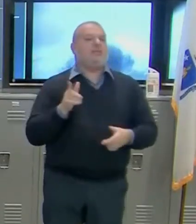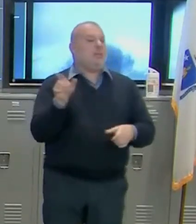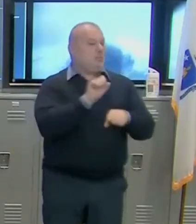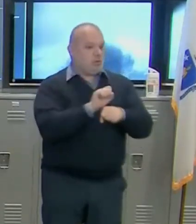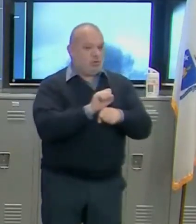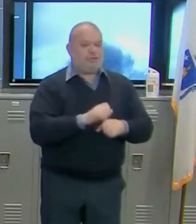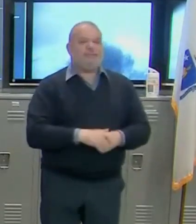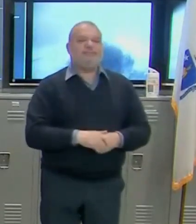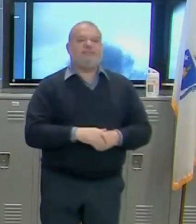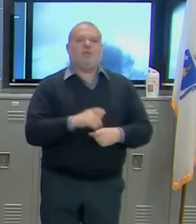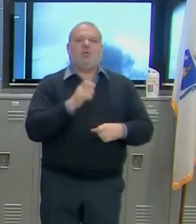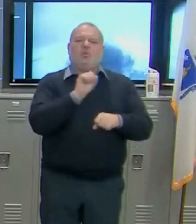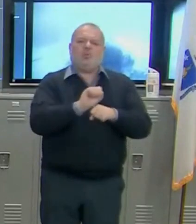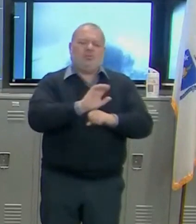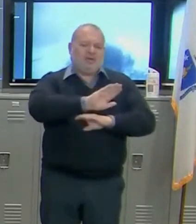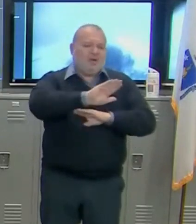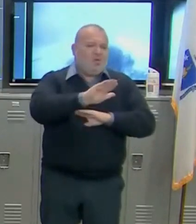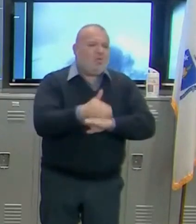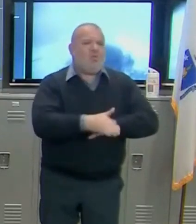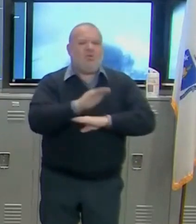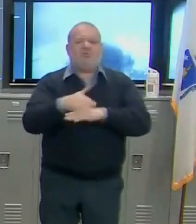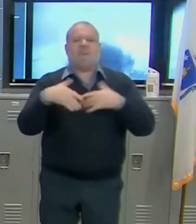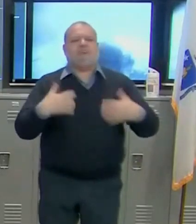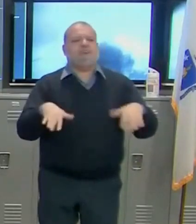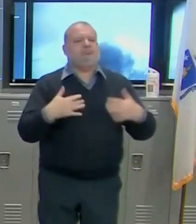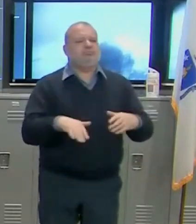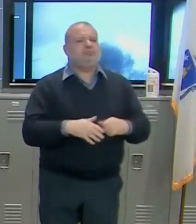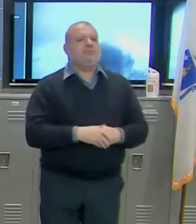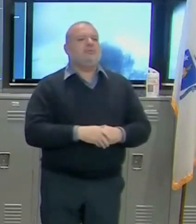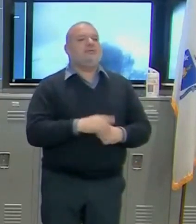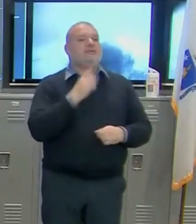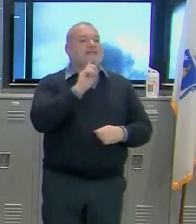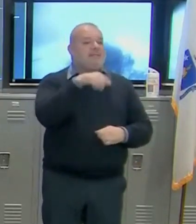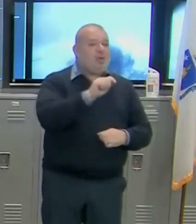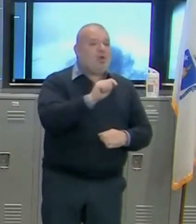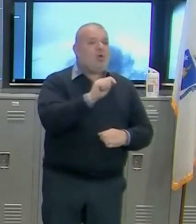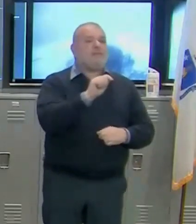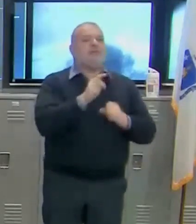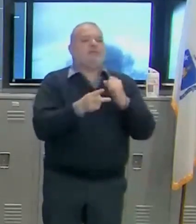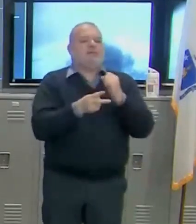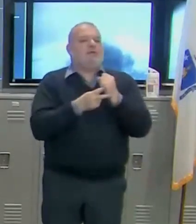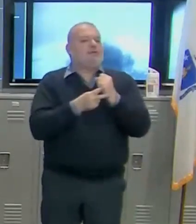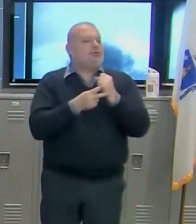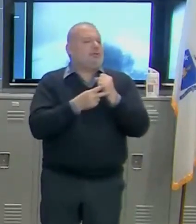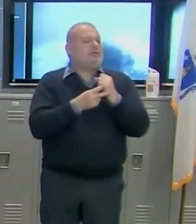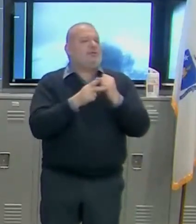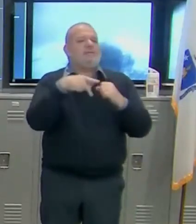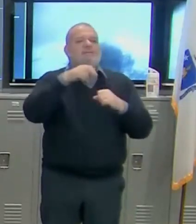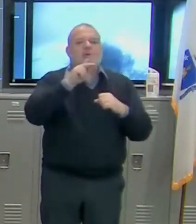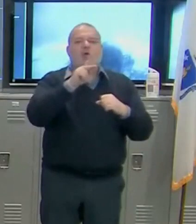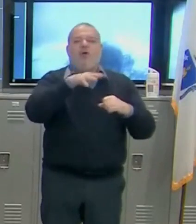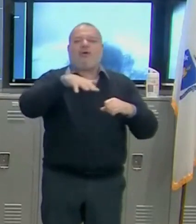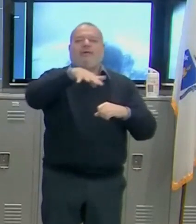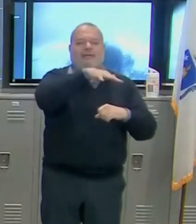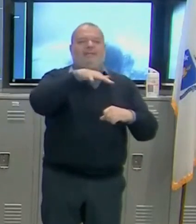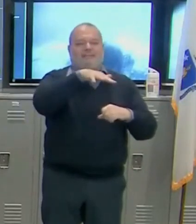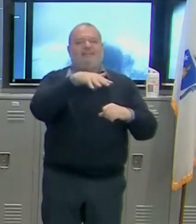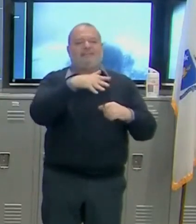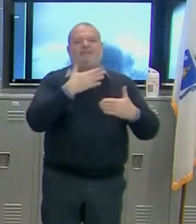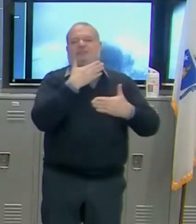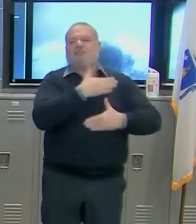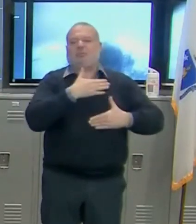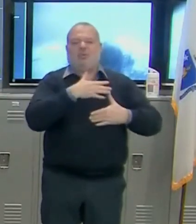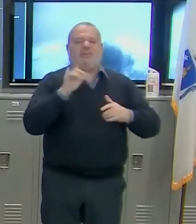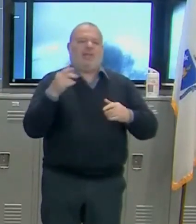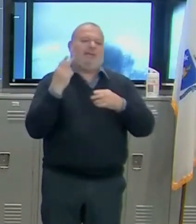and into the evening on our end, to our Department of Conservation and Recreation, to our Department of Public Utilities, and to the utility crews who are out working under some very